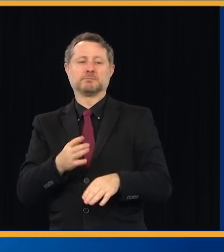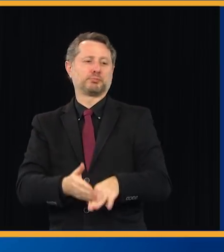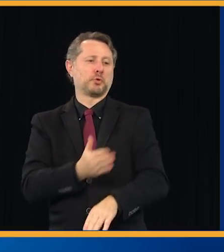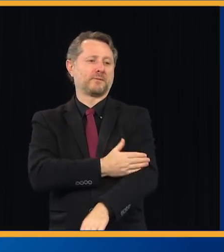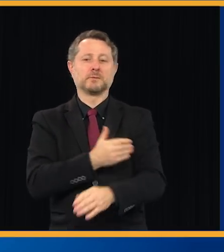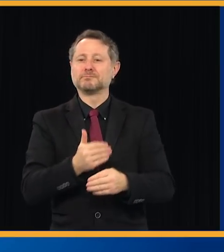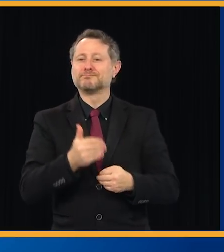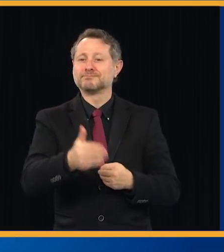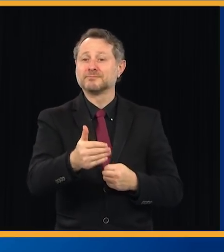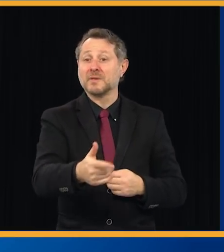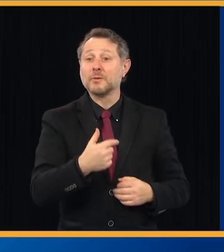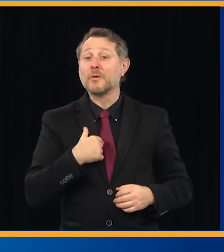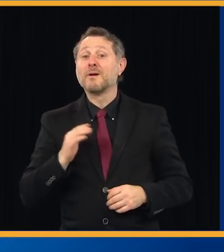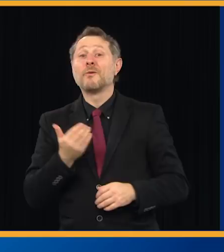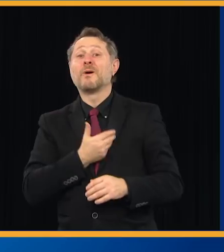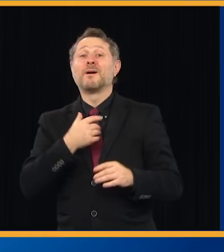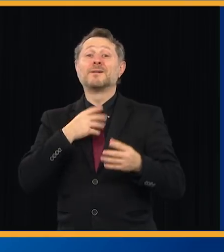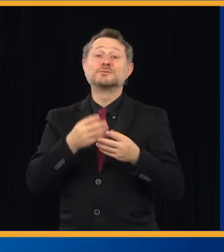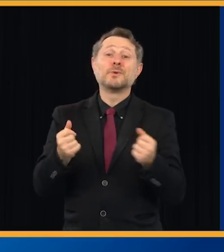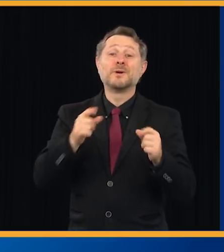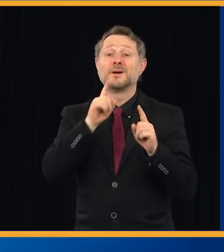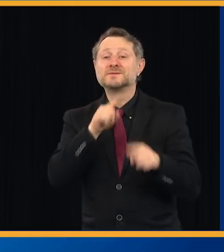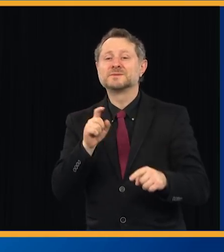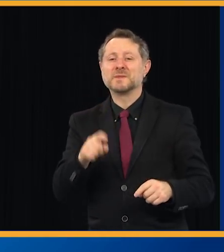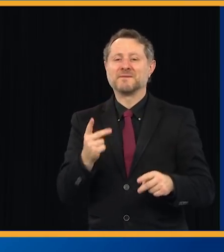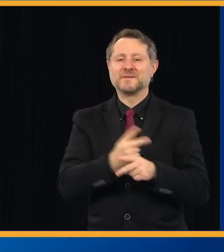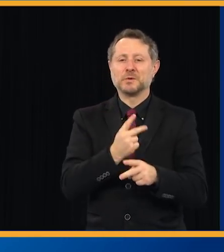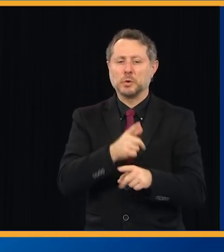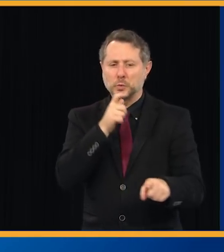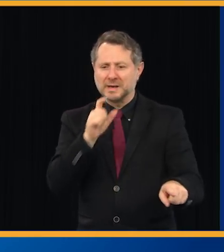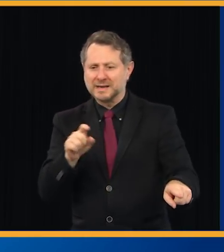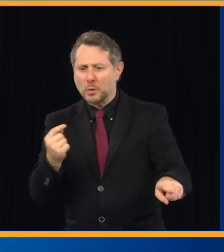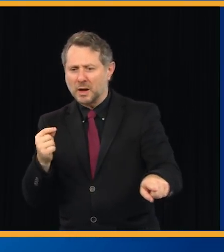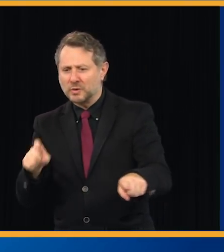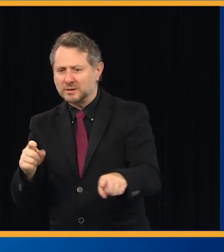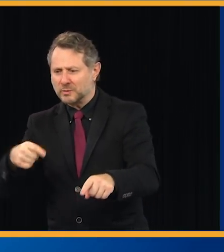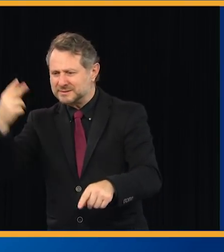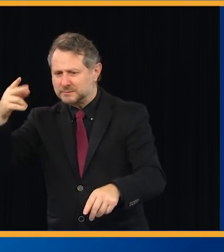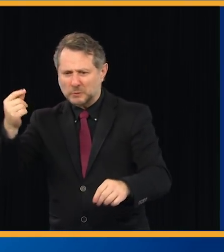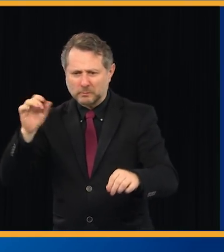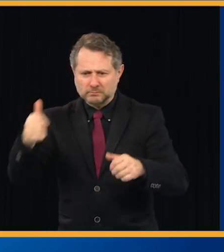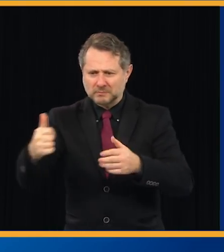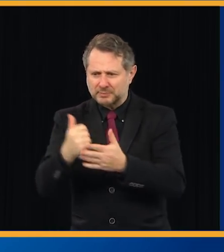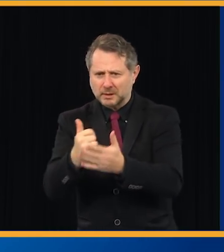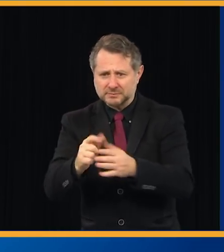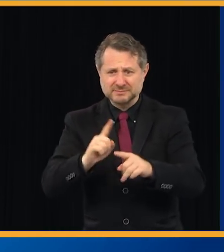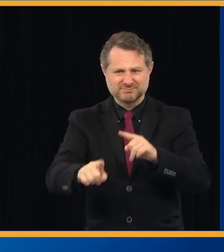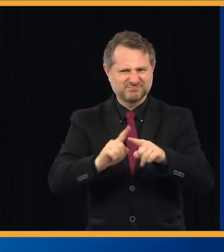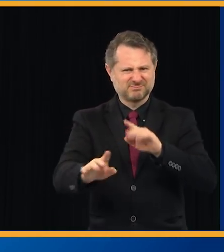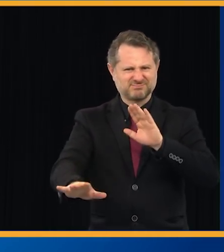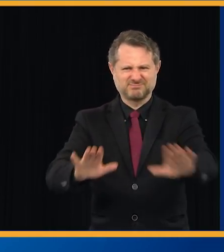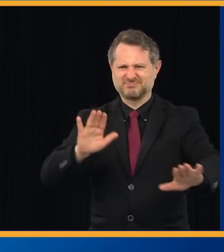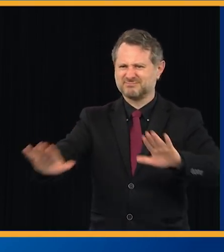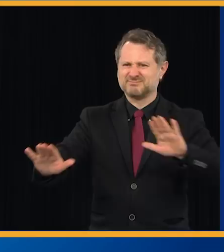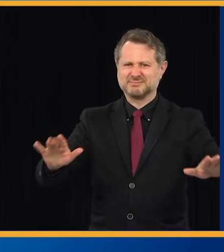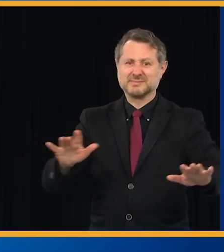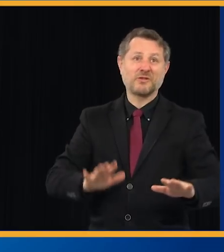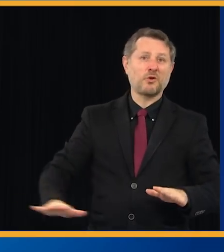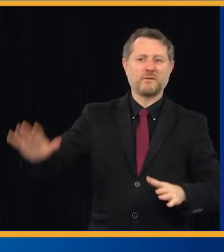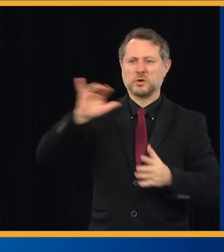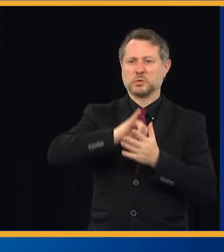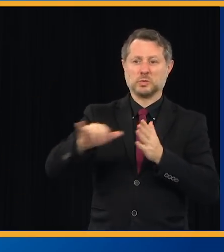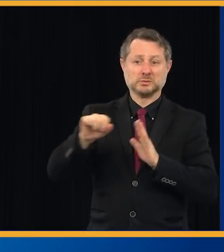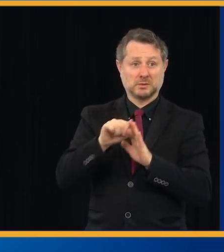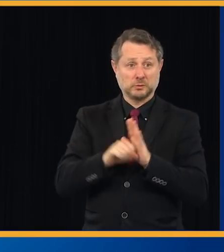to help the people most in need. People are in different situations throughout the state. We need to consider all of them and not pick one